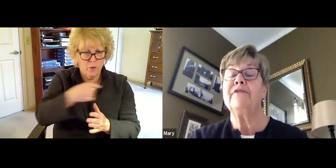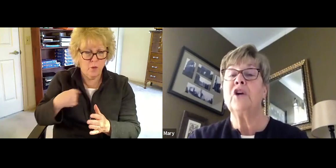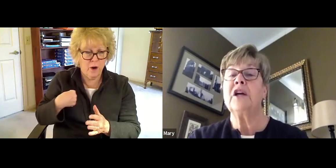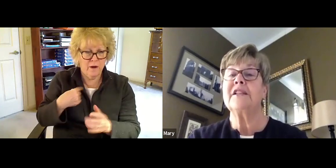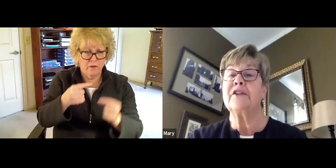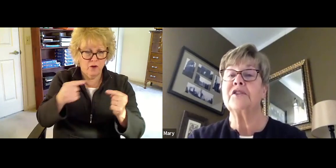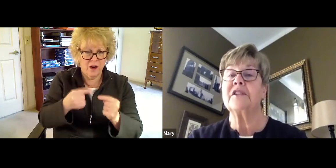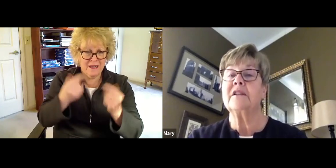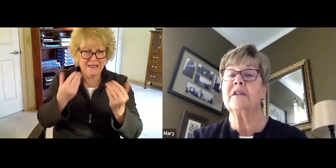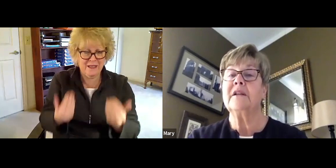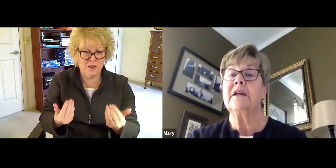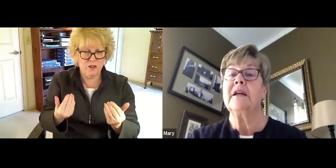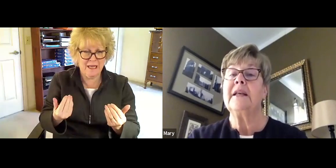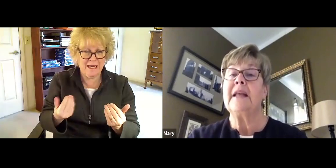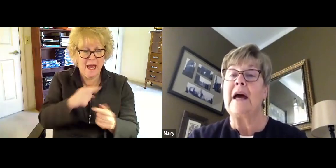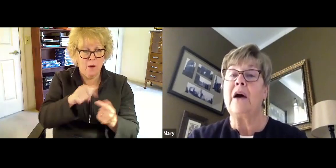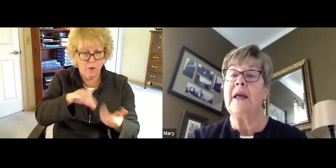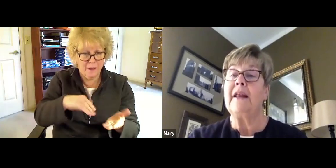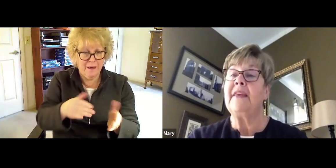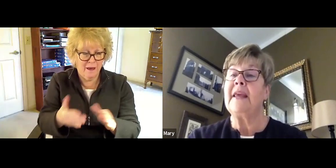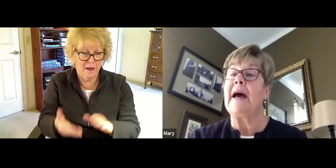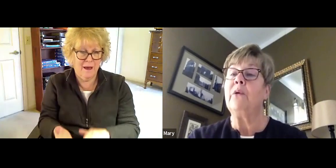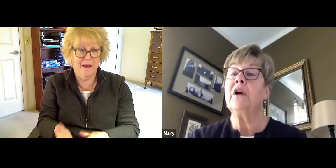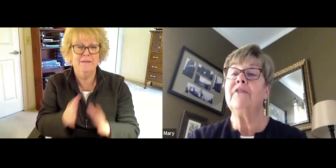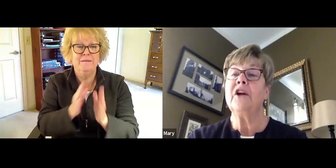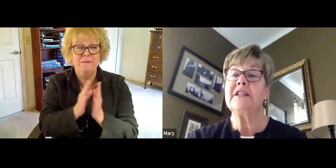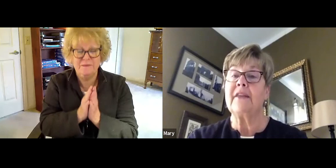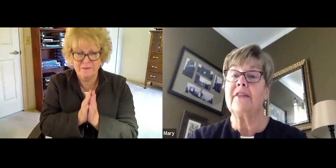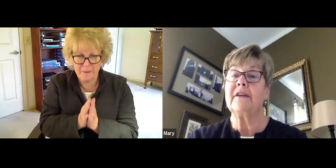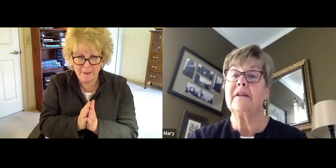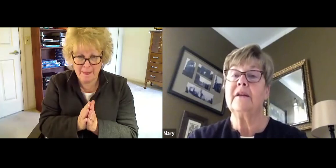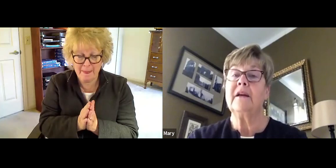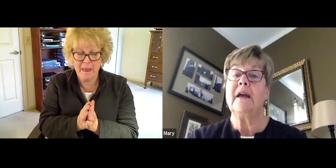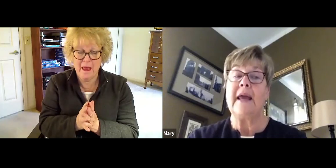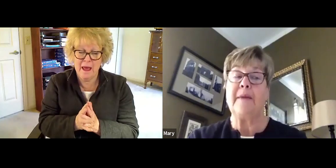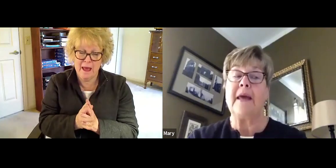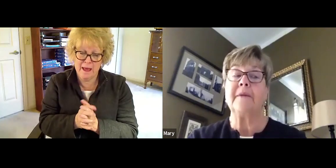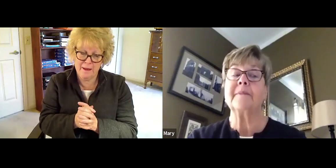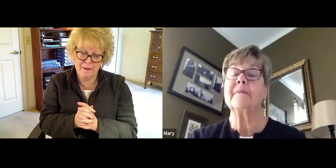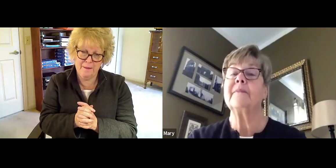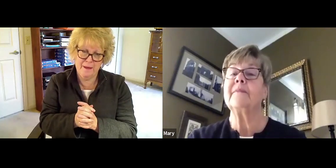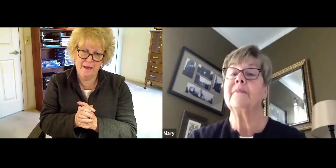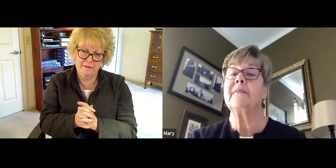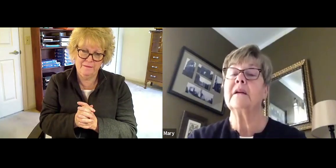pray for us sinners, now and at the hour of our death. Amen.